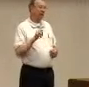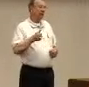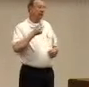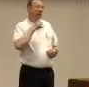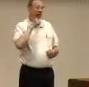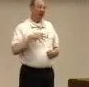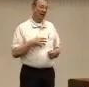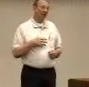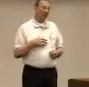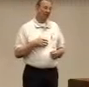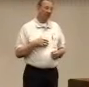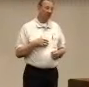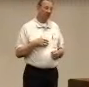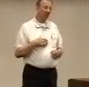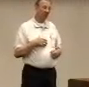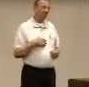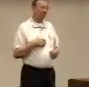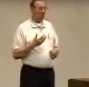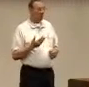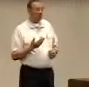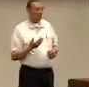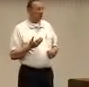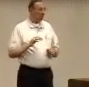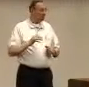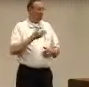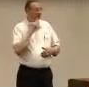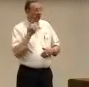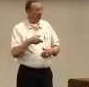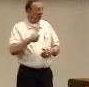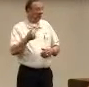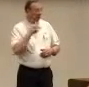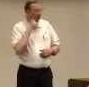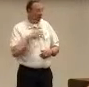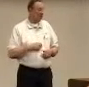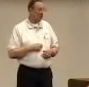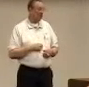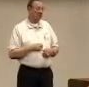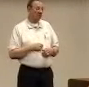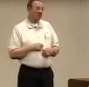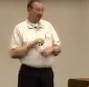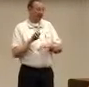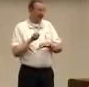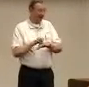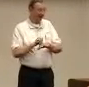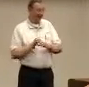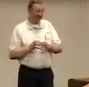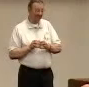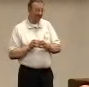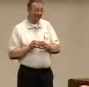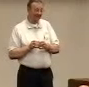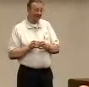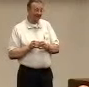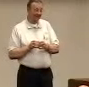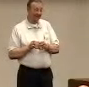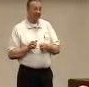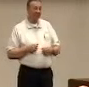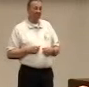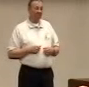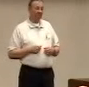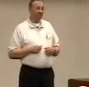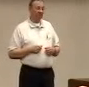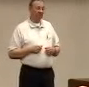he then found another lady in his life, and things were looking up. Things were getting better. He got